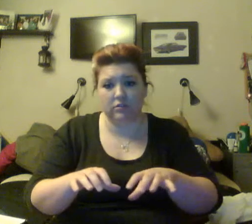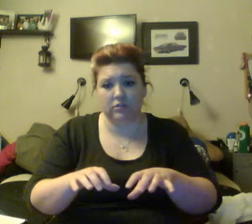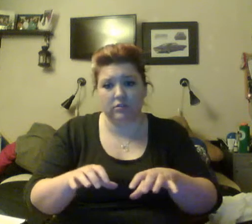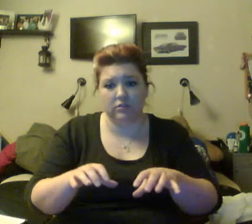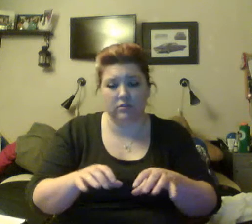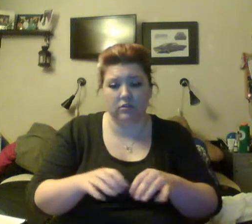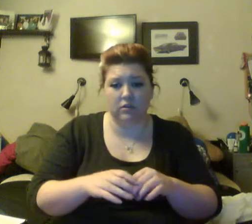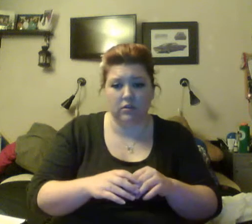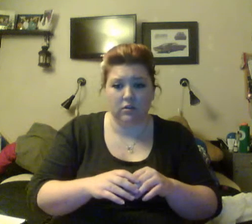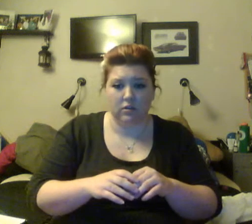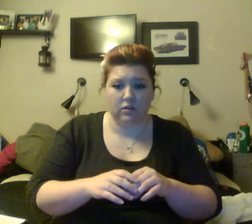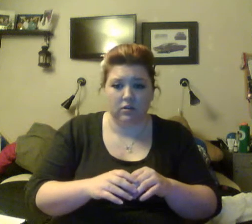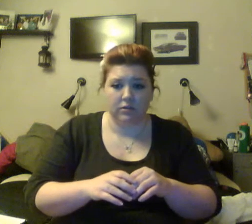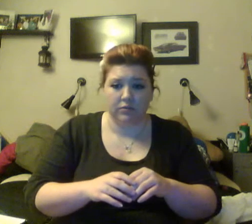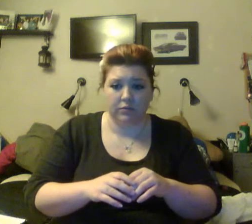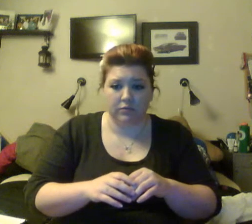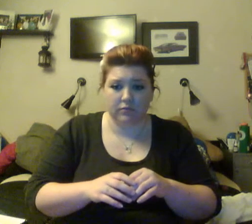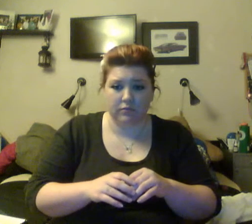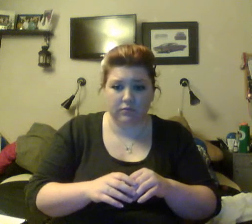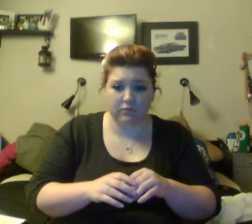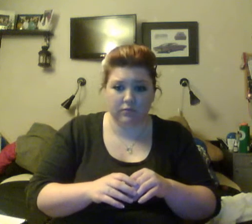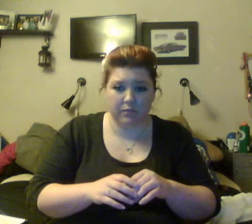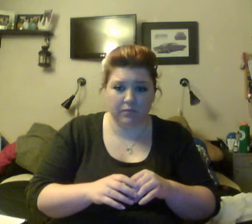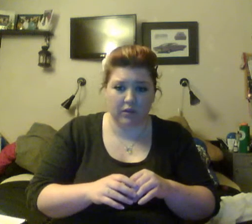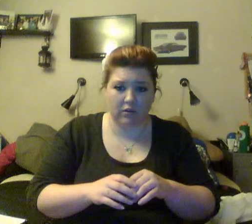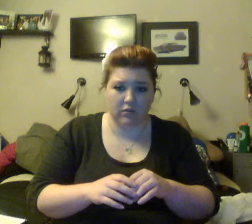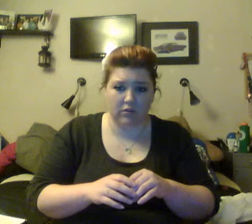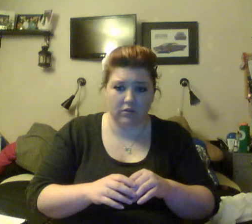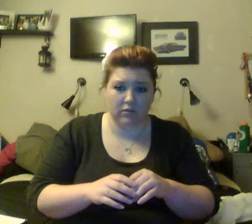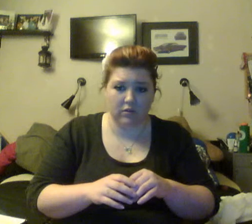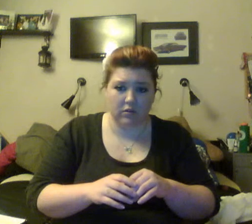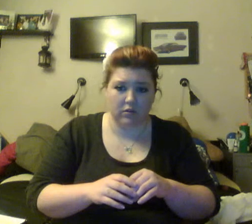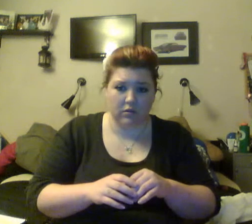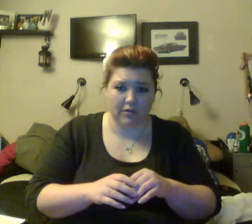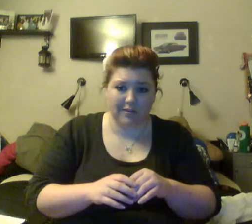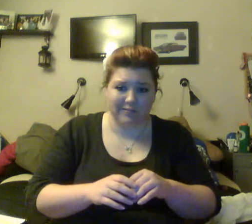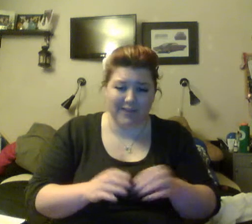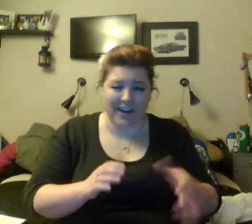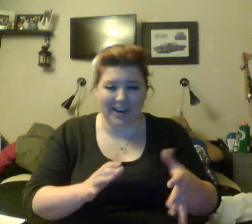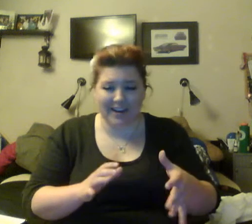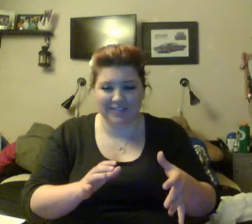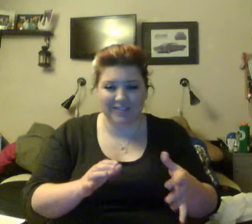sources into one cohesive piece at the end. So it's sort of like writing a little literature review, if you